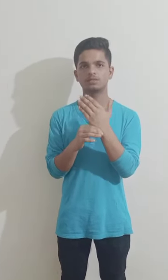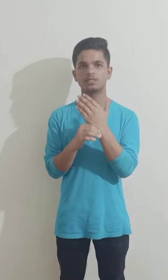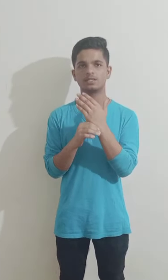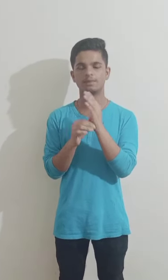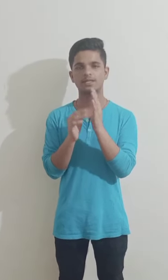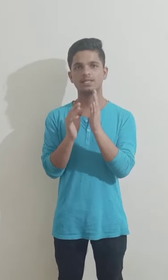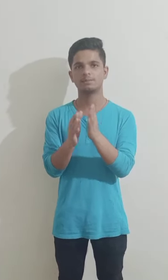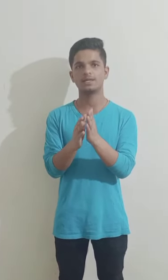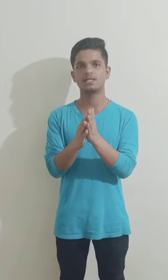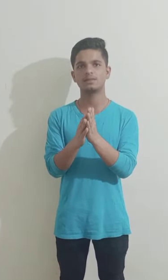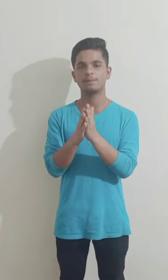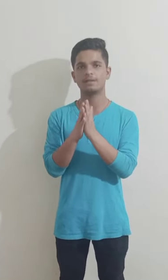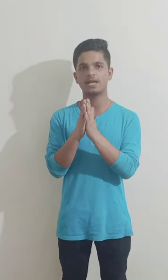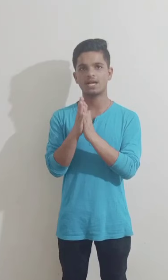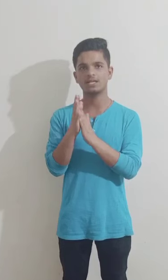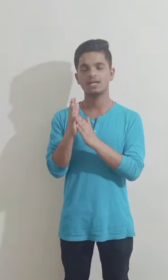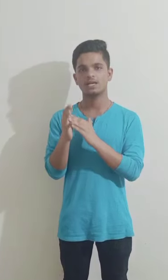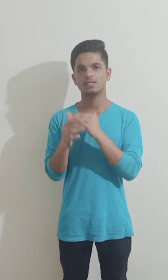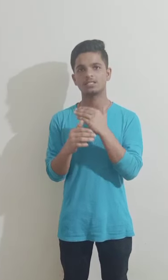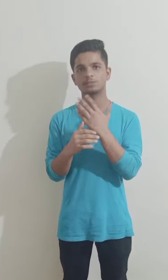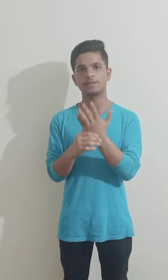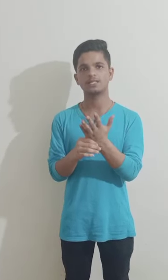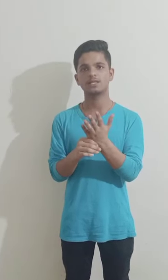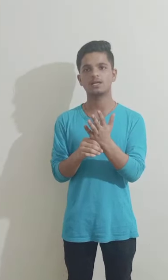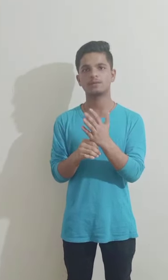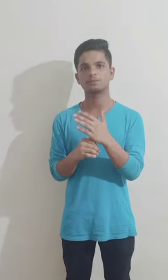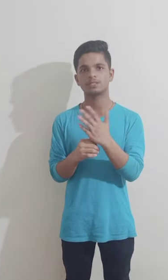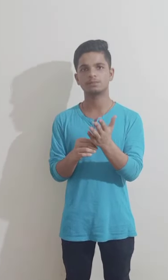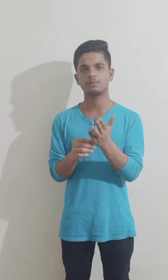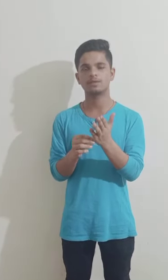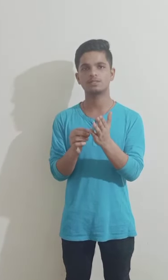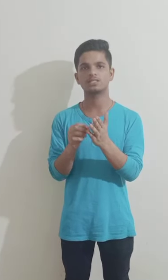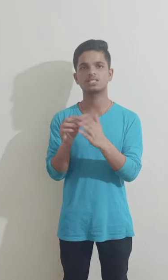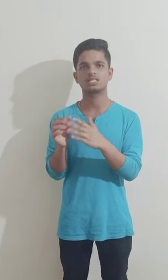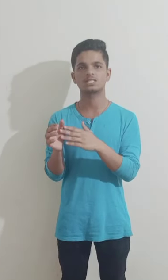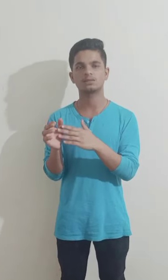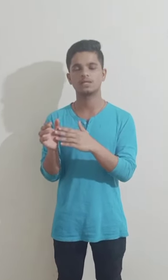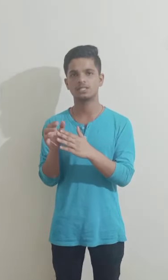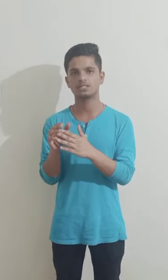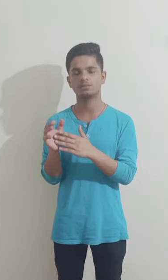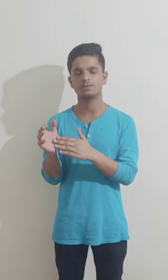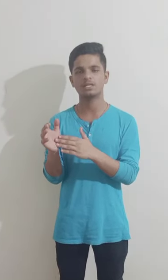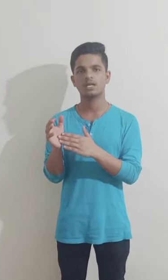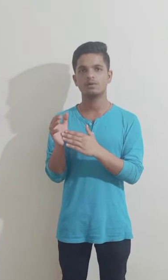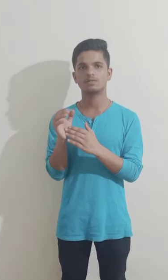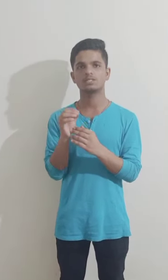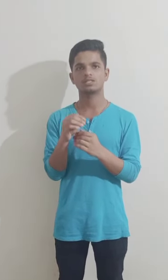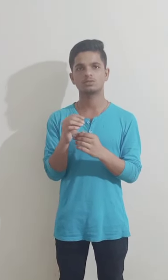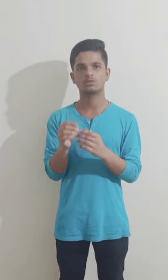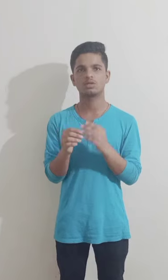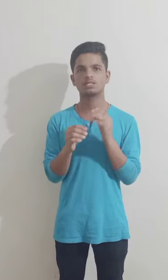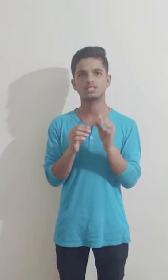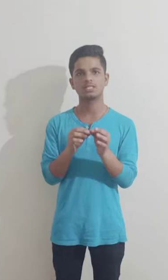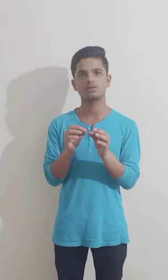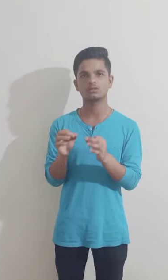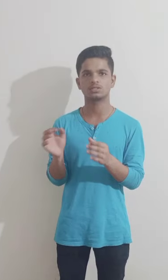mainly main heat memory and the special special memory which is scp which is also known as string constant pool